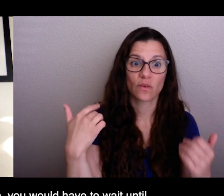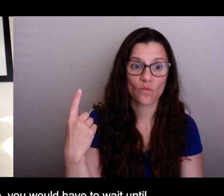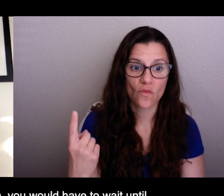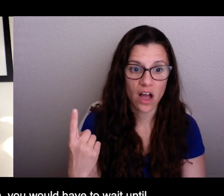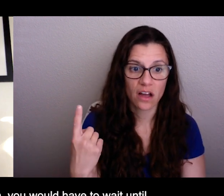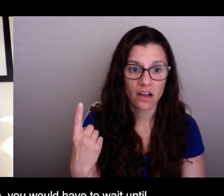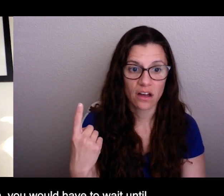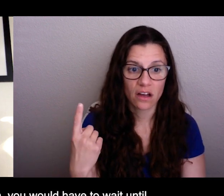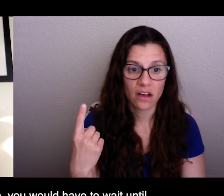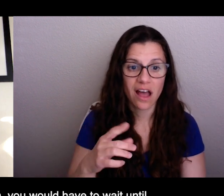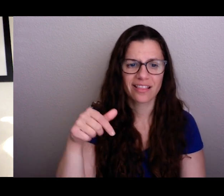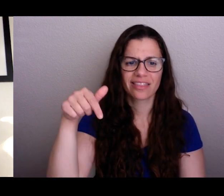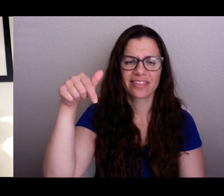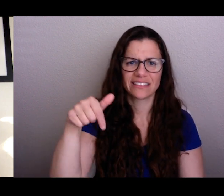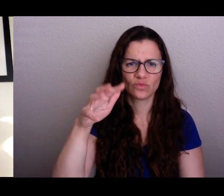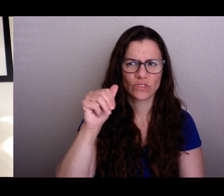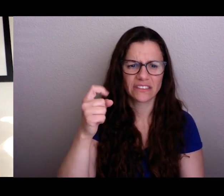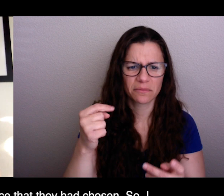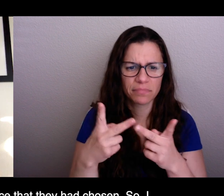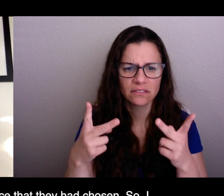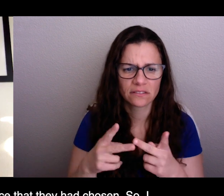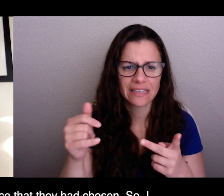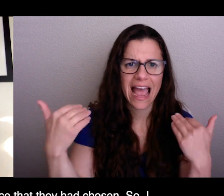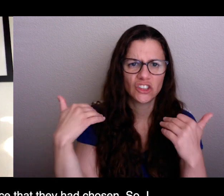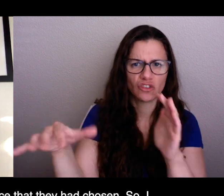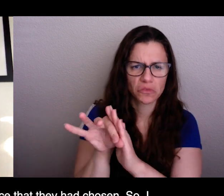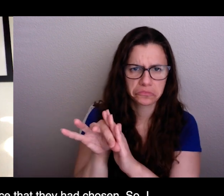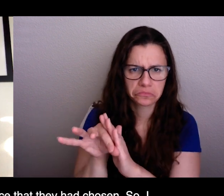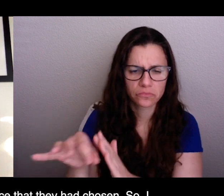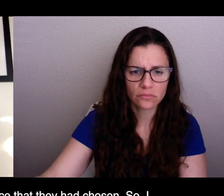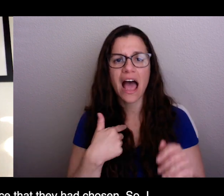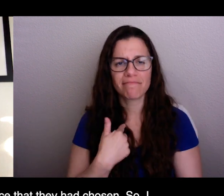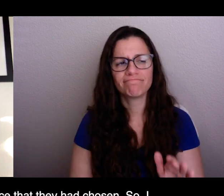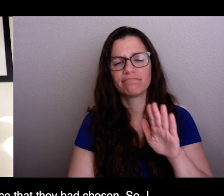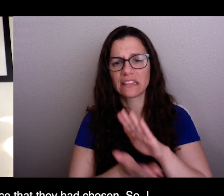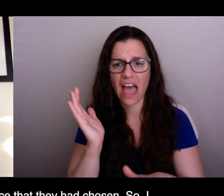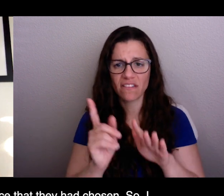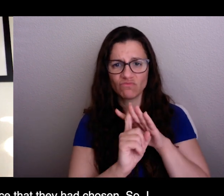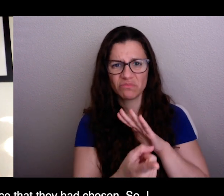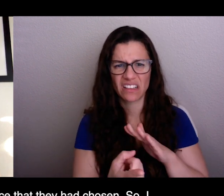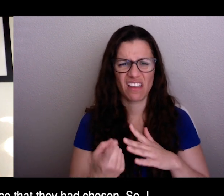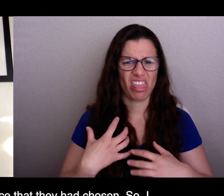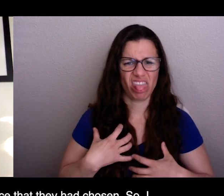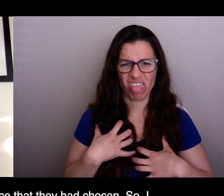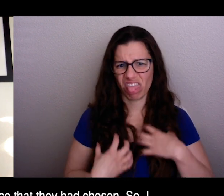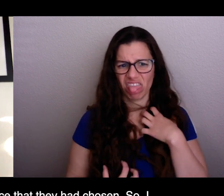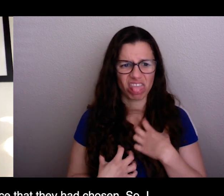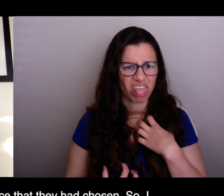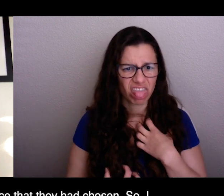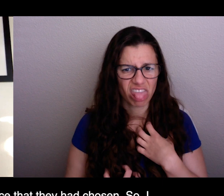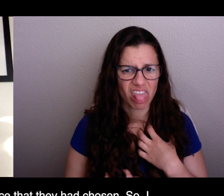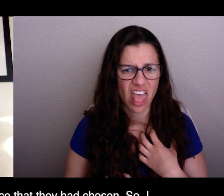event because they didn't have one. And this was the place that they had chosen. So